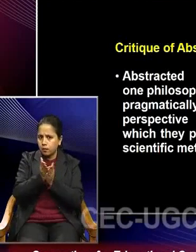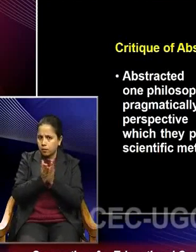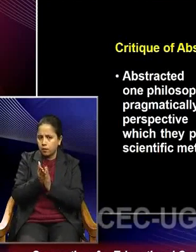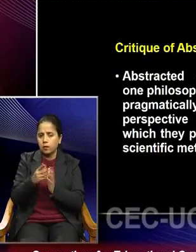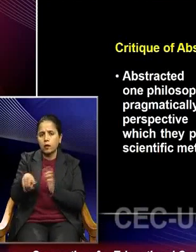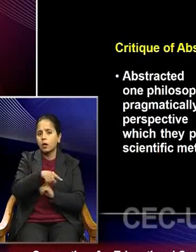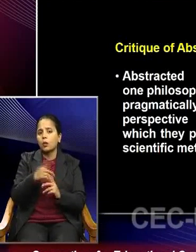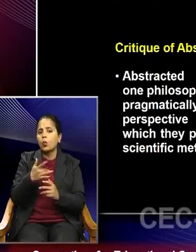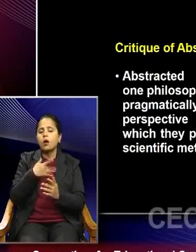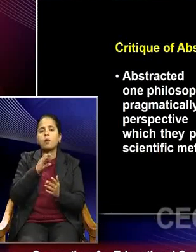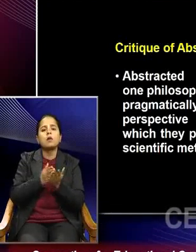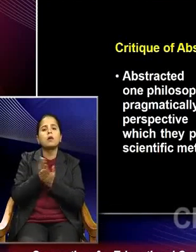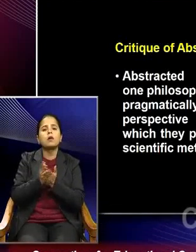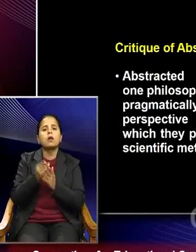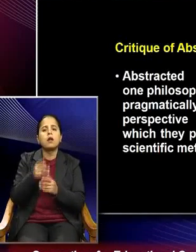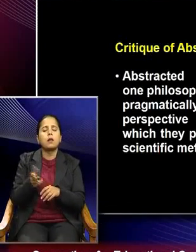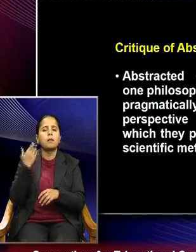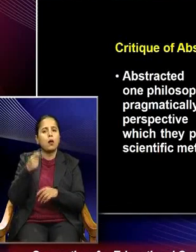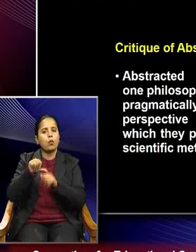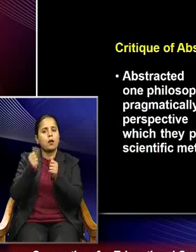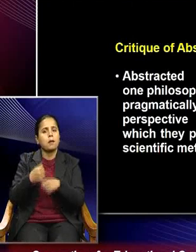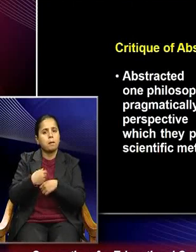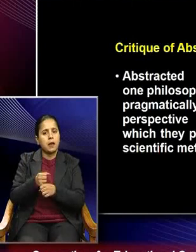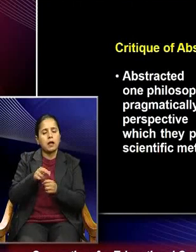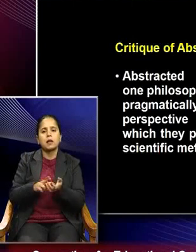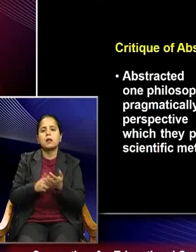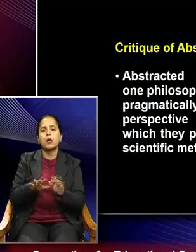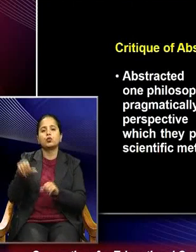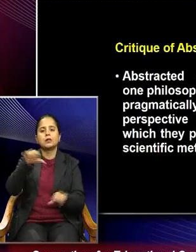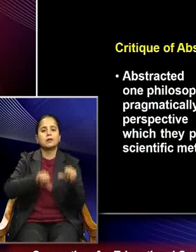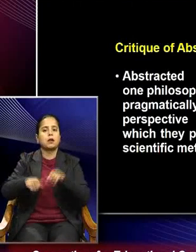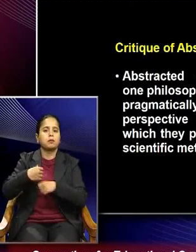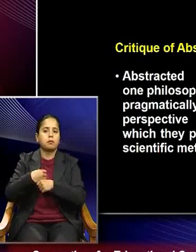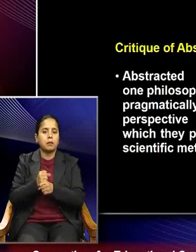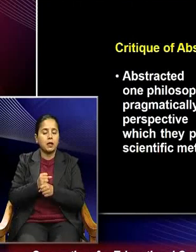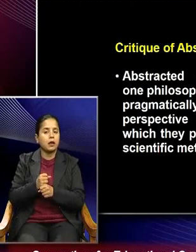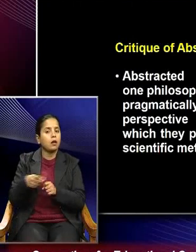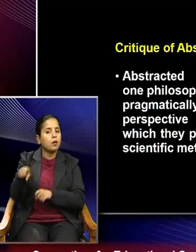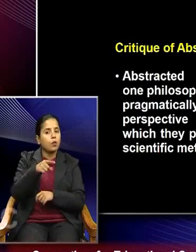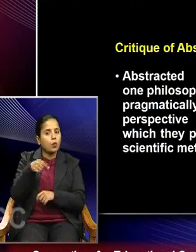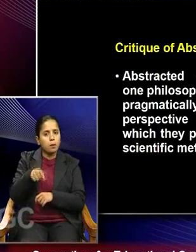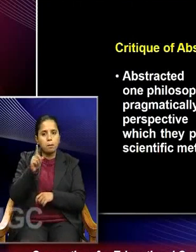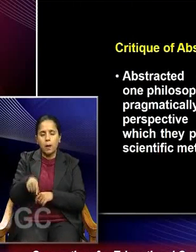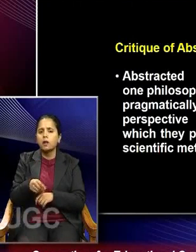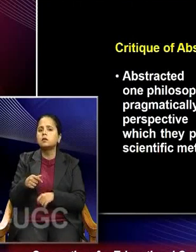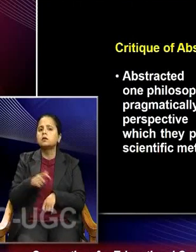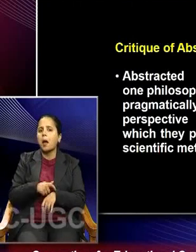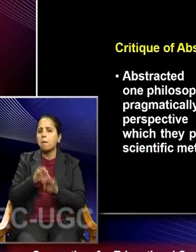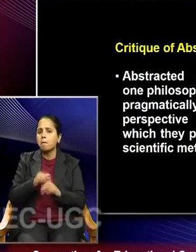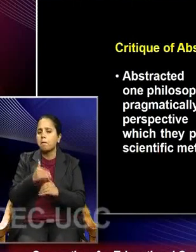which was kind of modeled around natural sciences, was up to date or